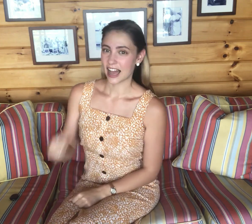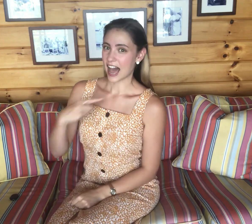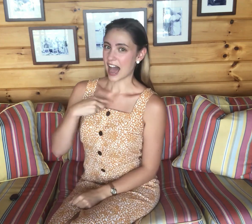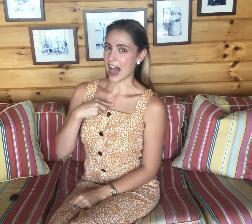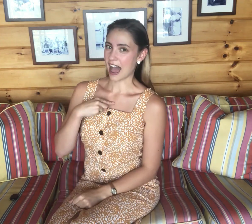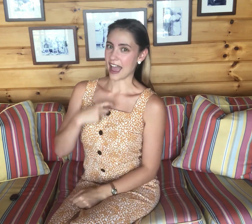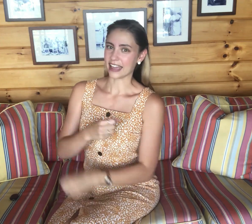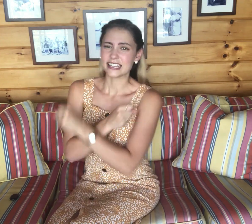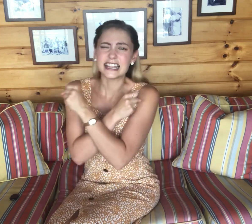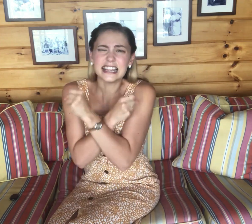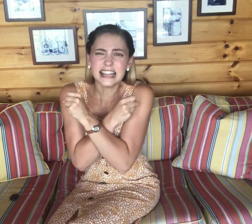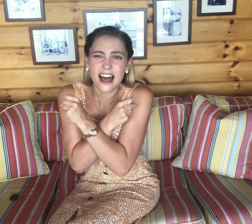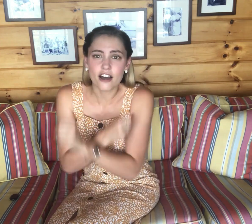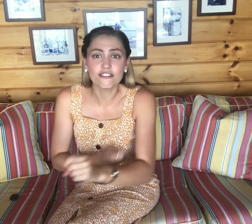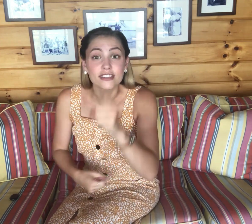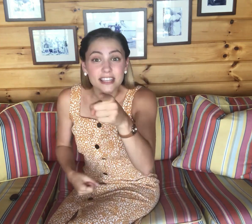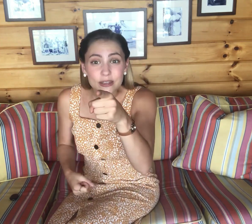And a little tickle.